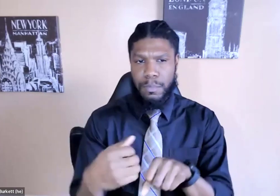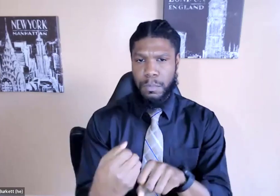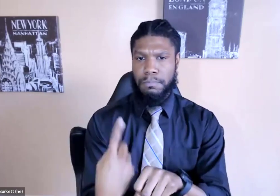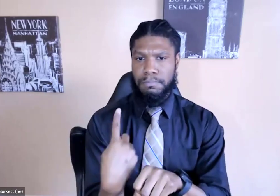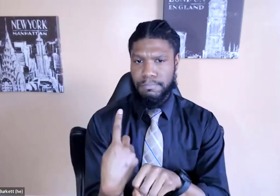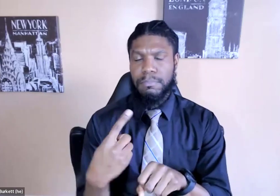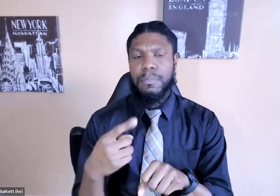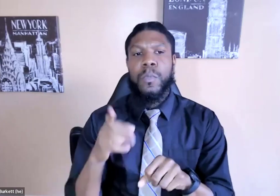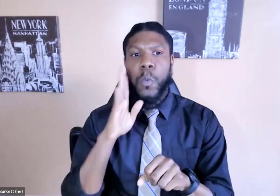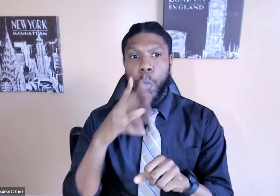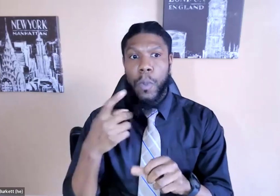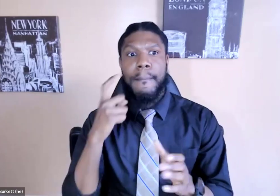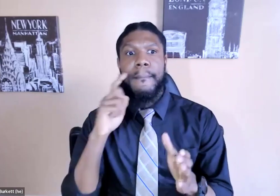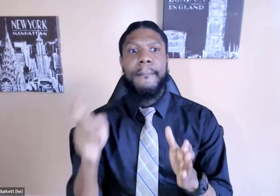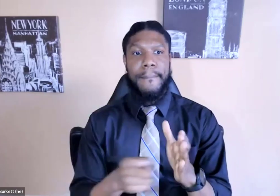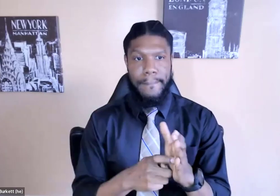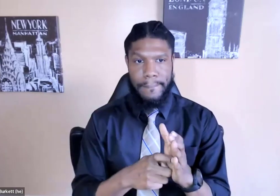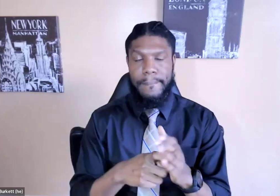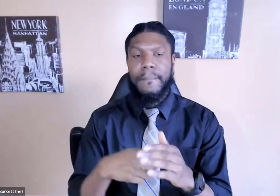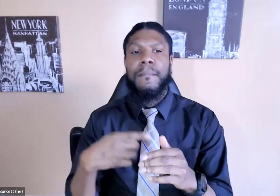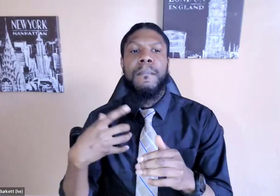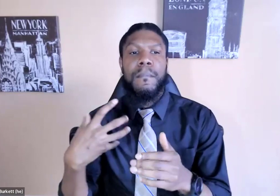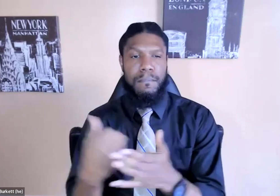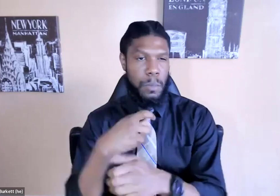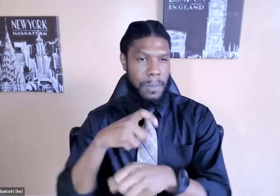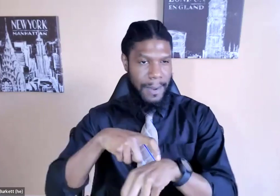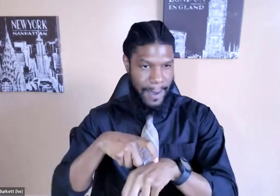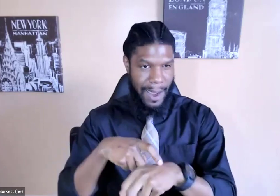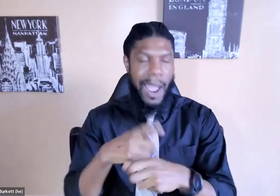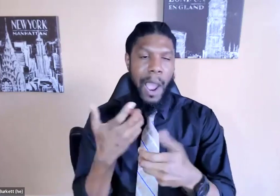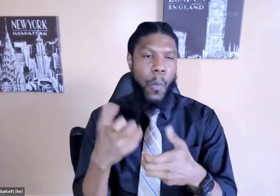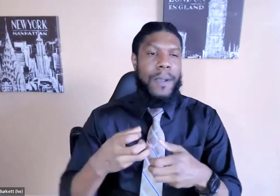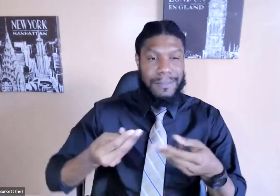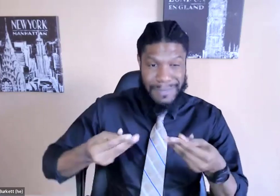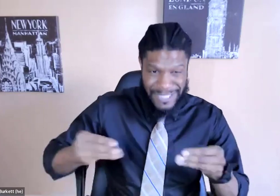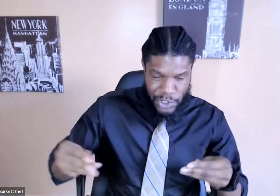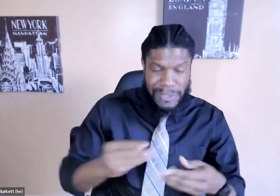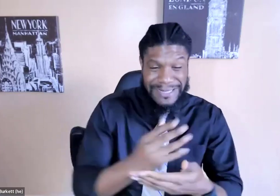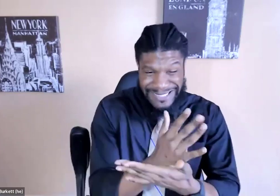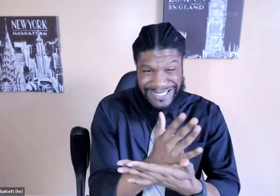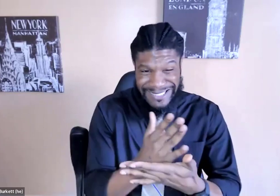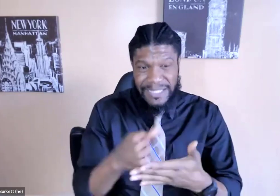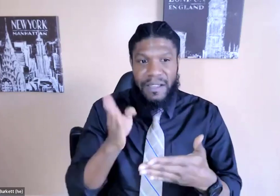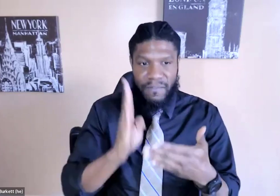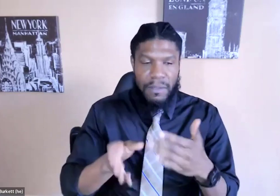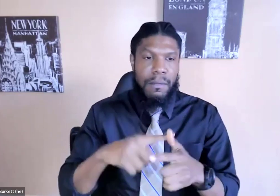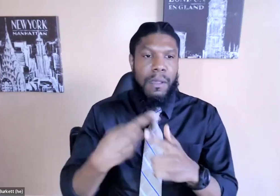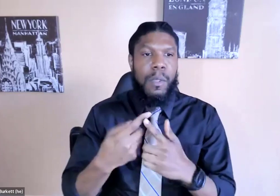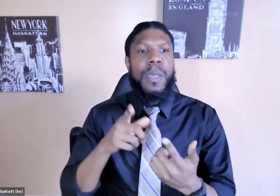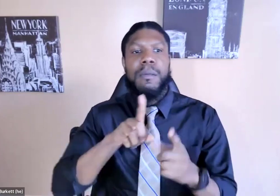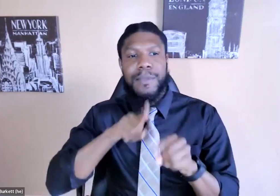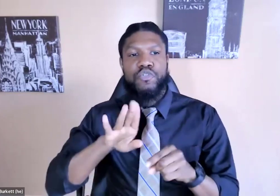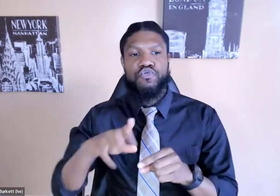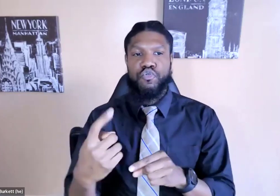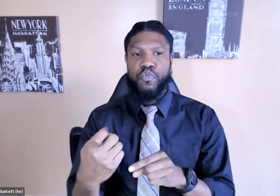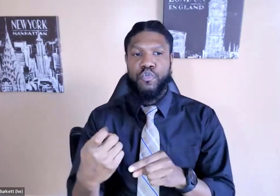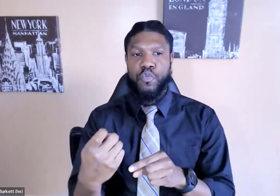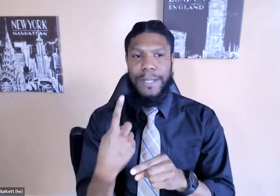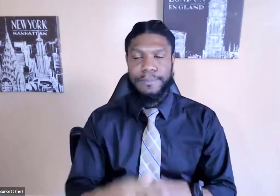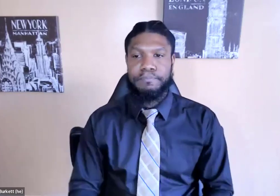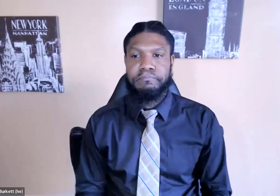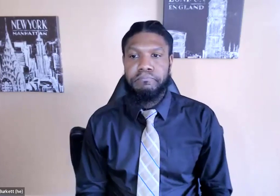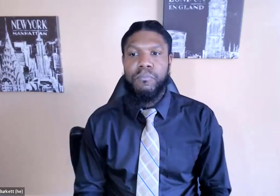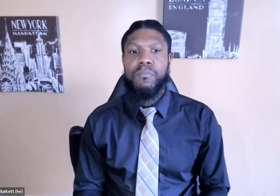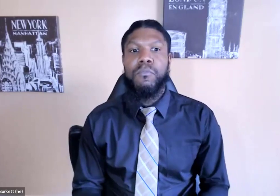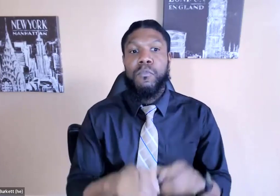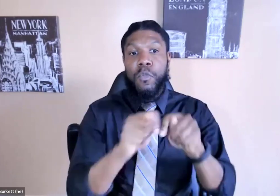be acknowledged at an appropriate time and we can get through the material I would like for us to cover today. You should have access to both the transcript